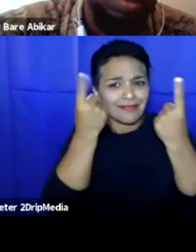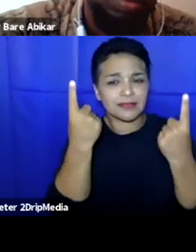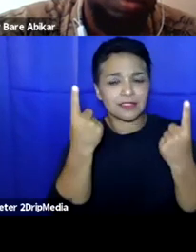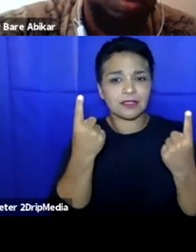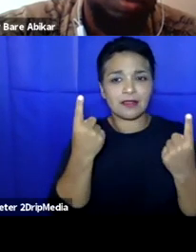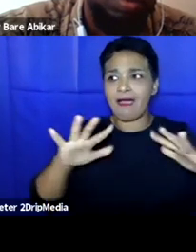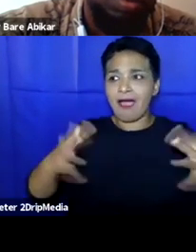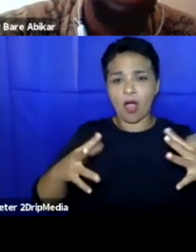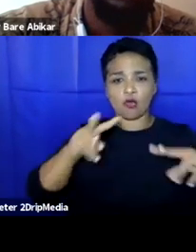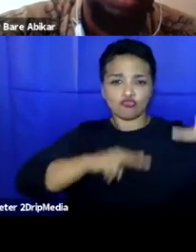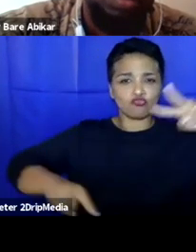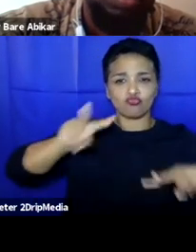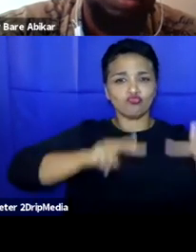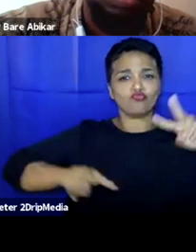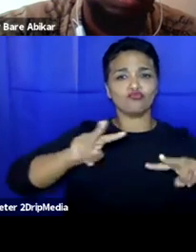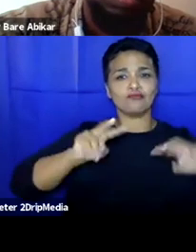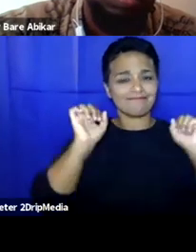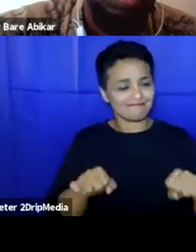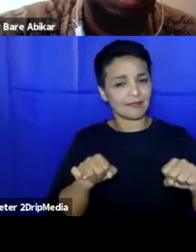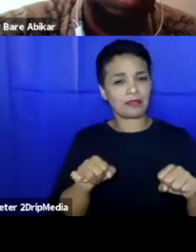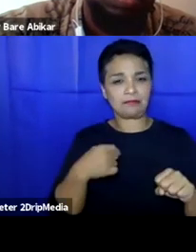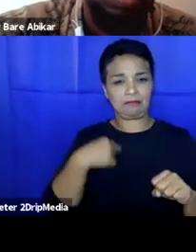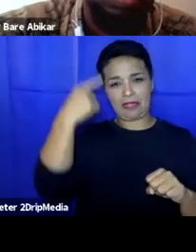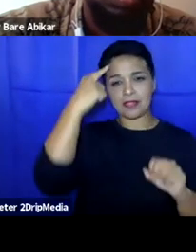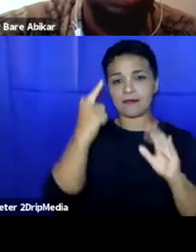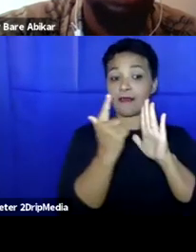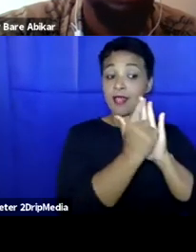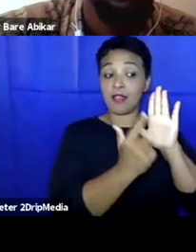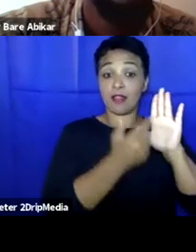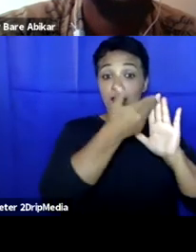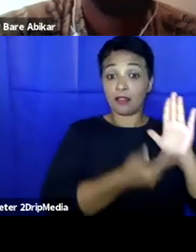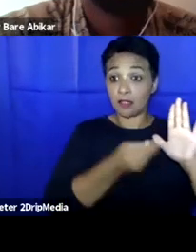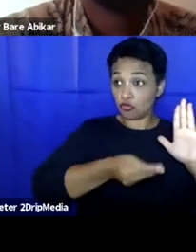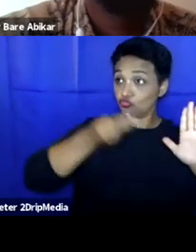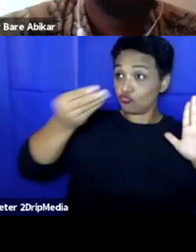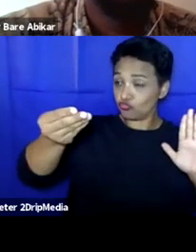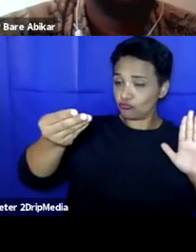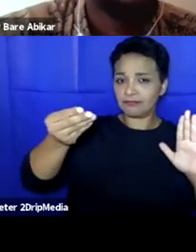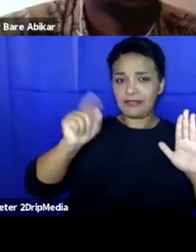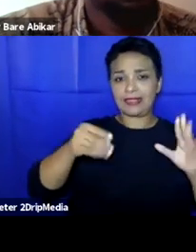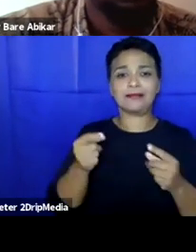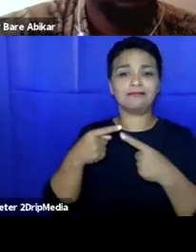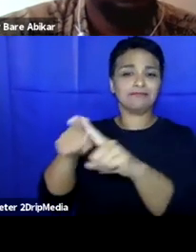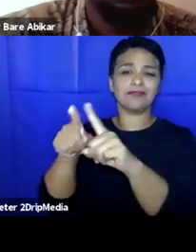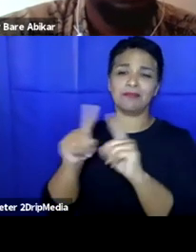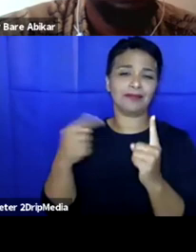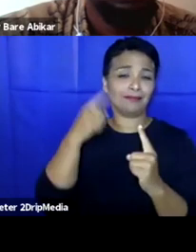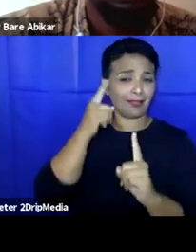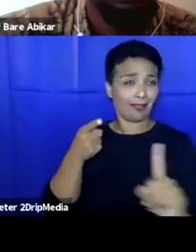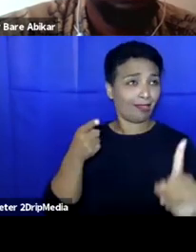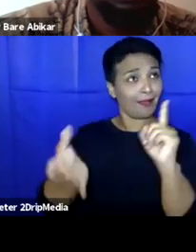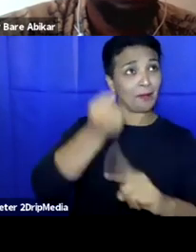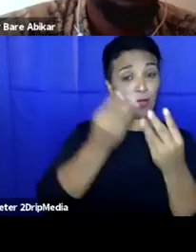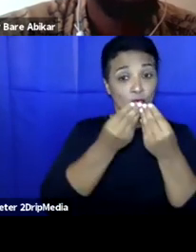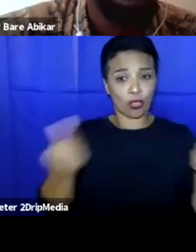is happening. Rather than, I don't think a legal route will only get so far. That's all I wanted to add.